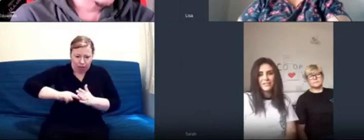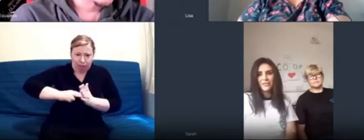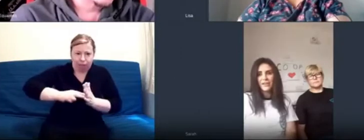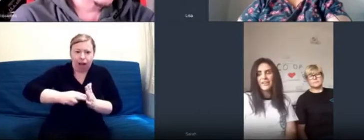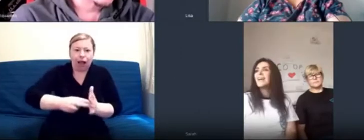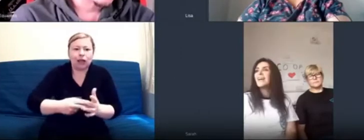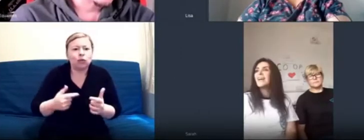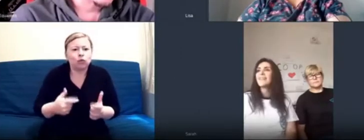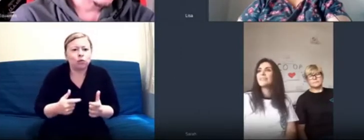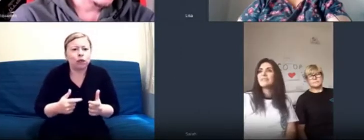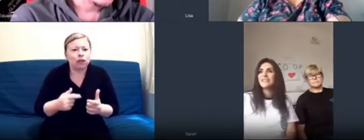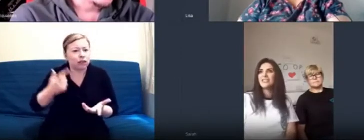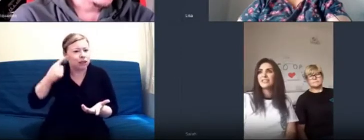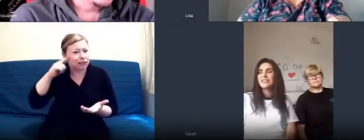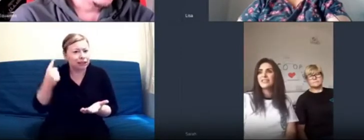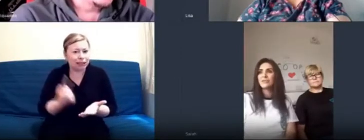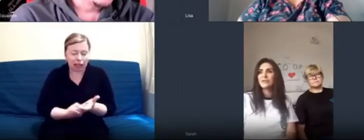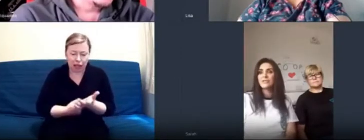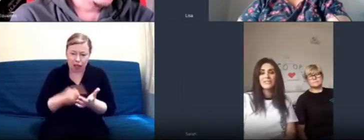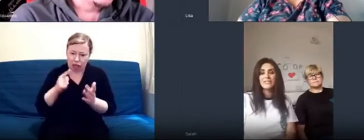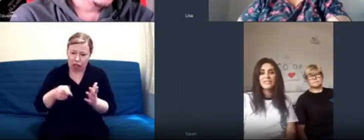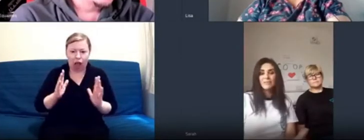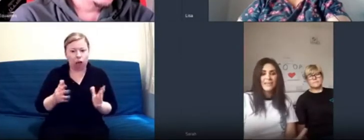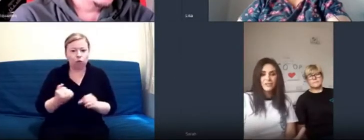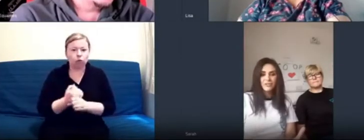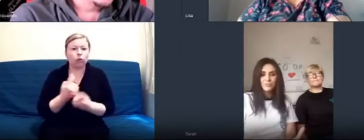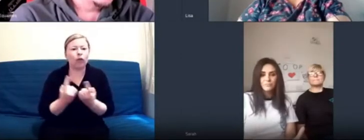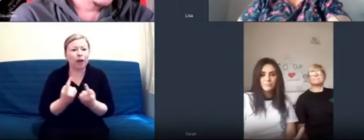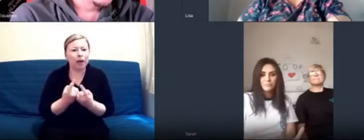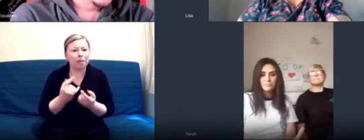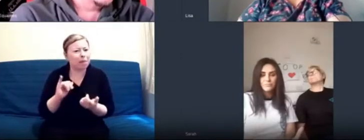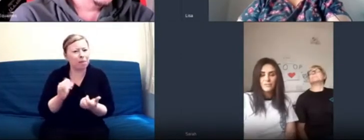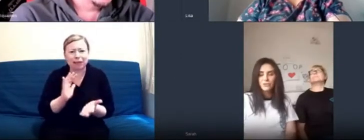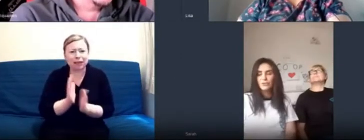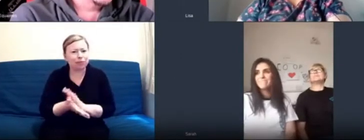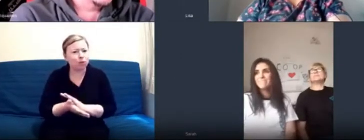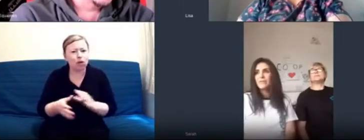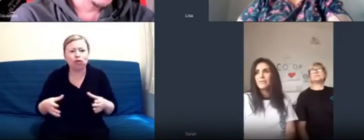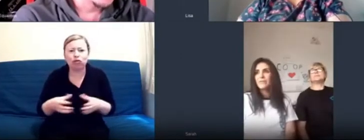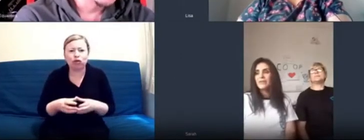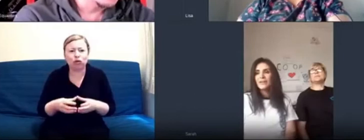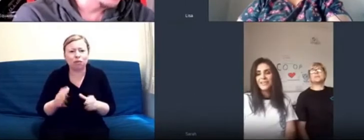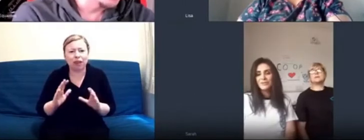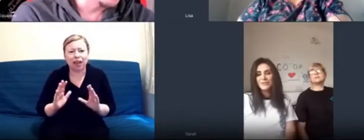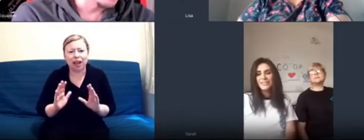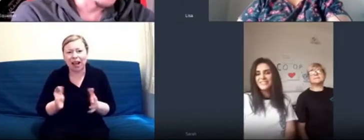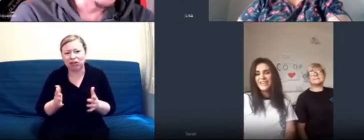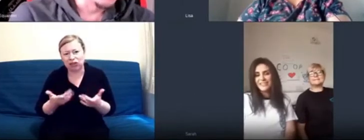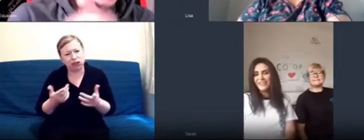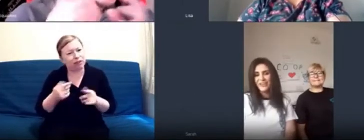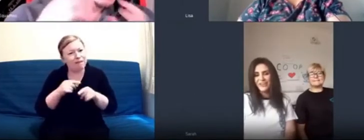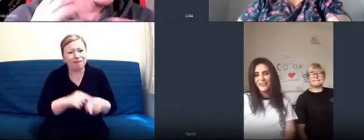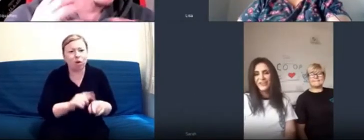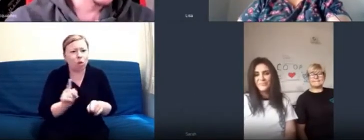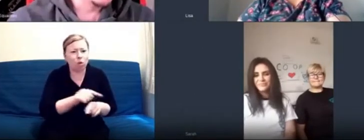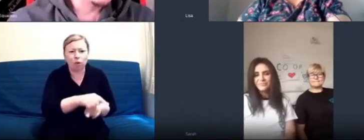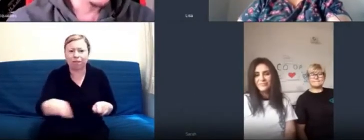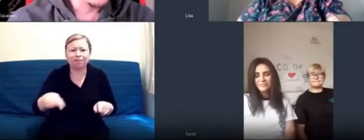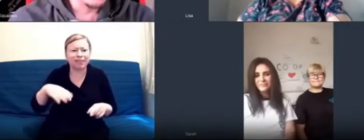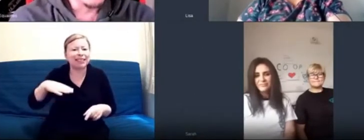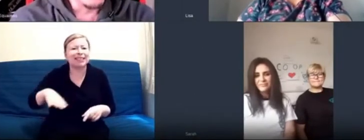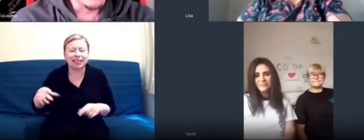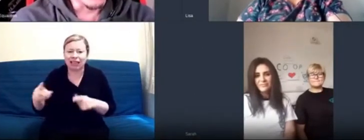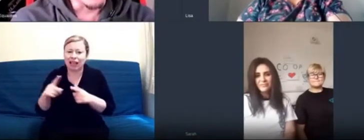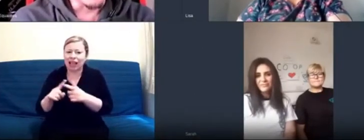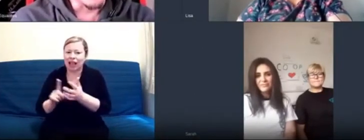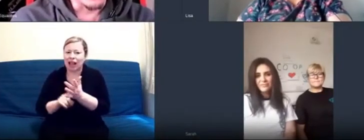decision on something, and then potentially, you know, sabotage the group. So yeah, it's quite important to have